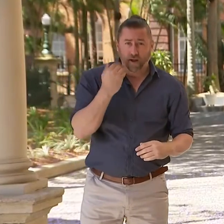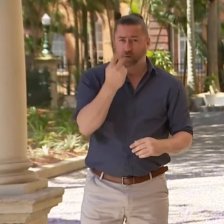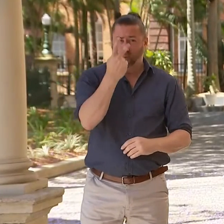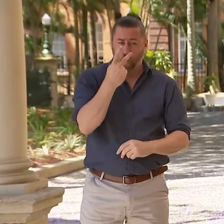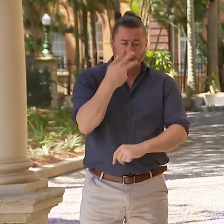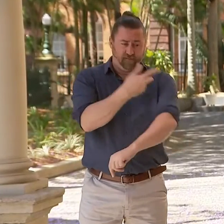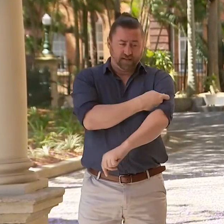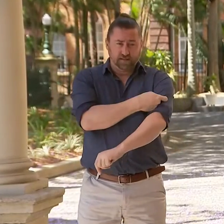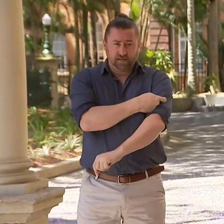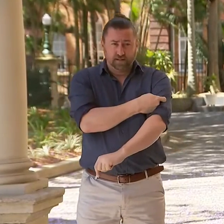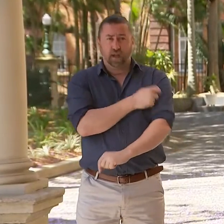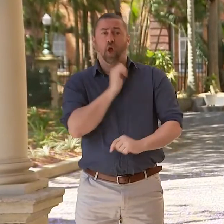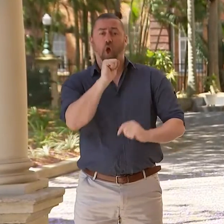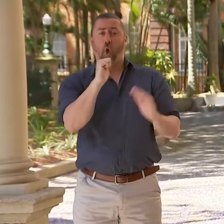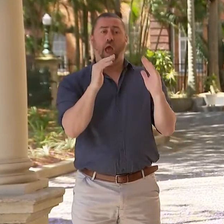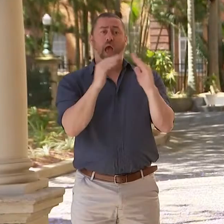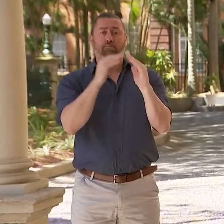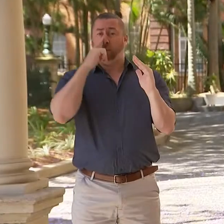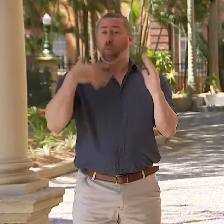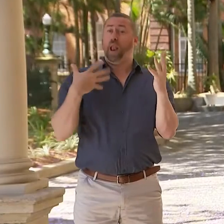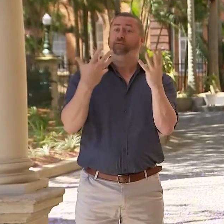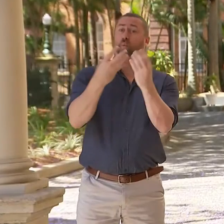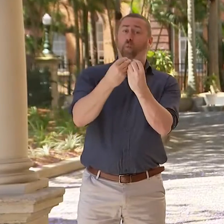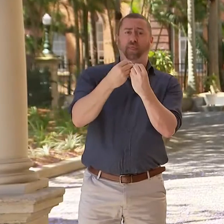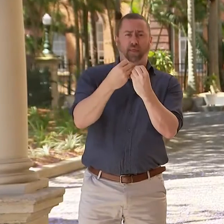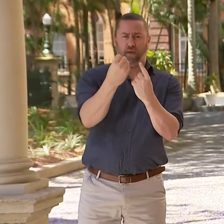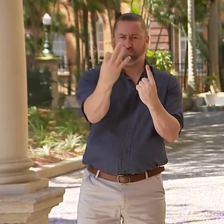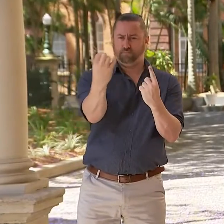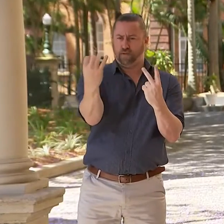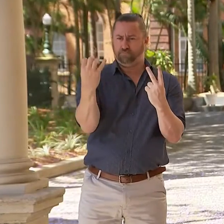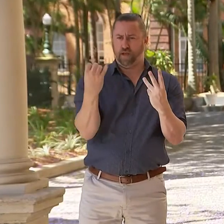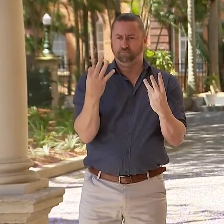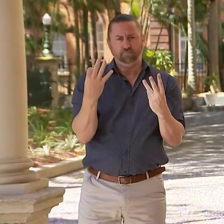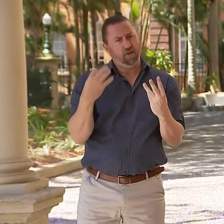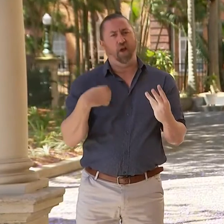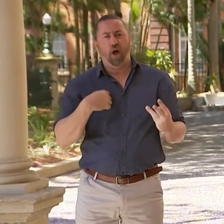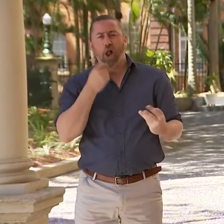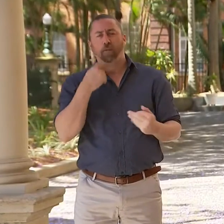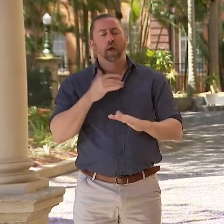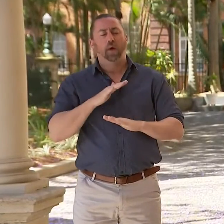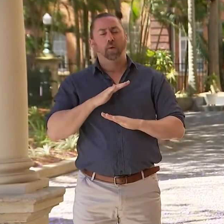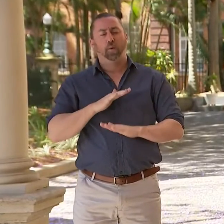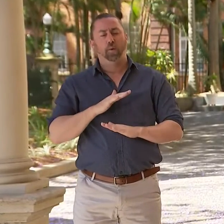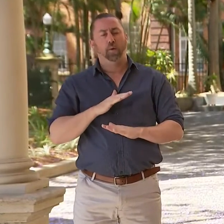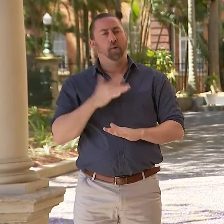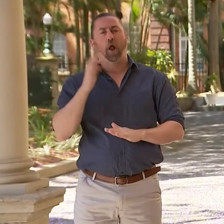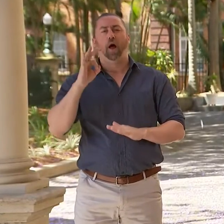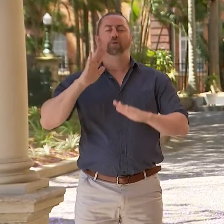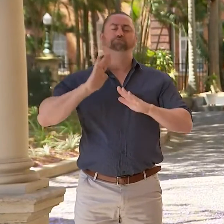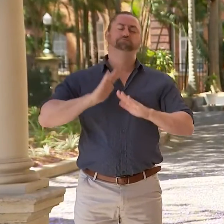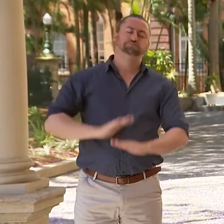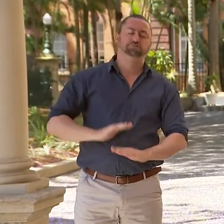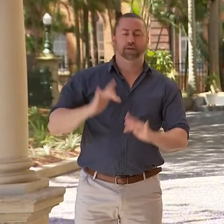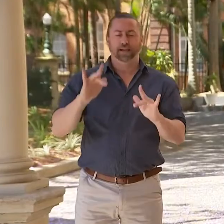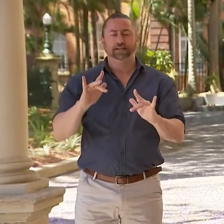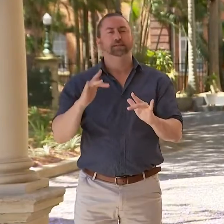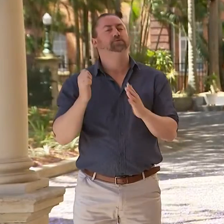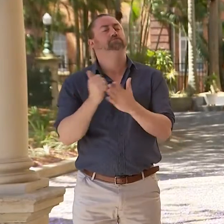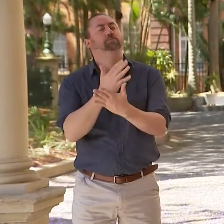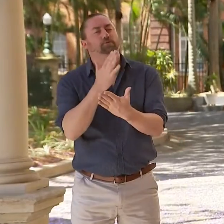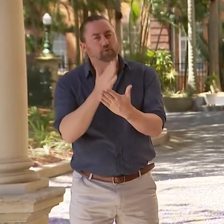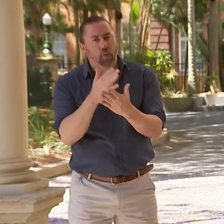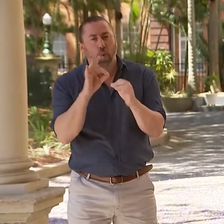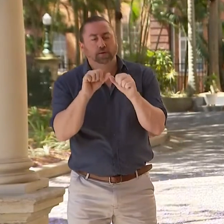are all negative is reassuring. So I just need that increased testing to make sure that we don't have any transmission going